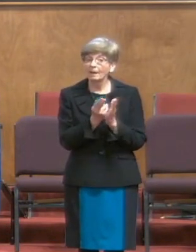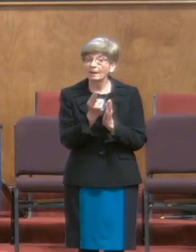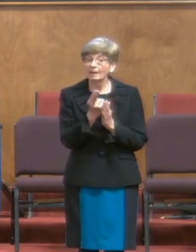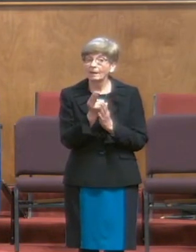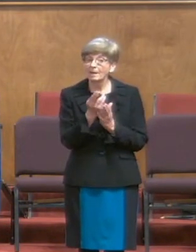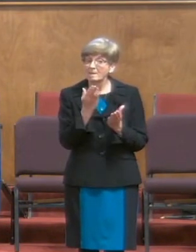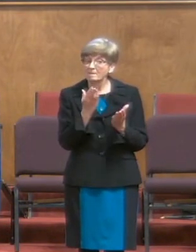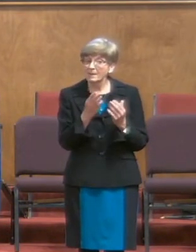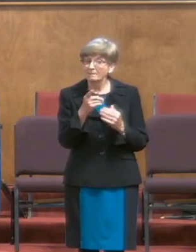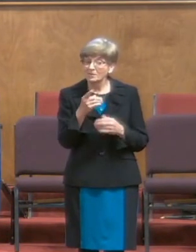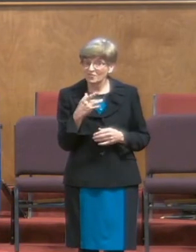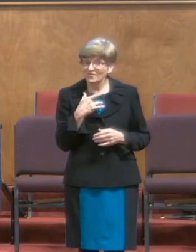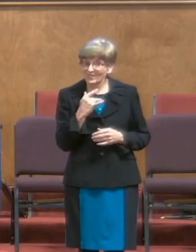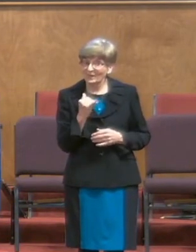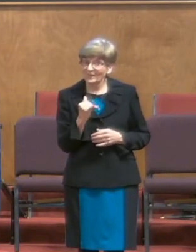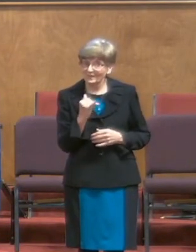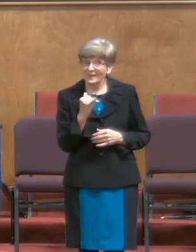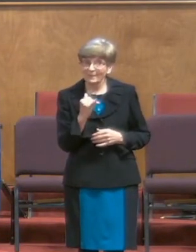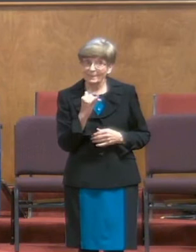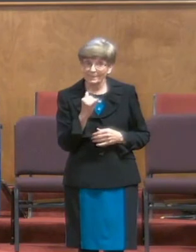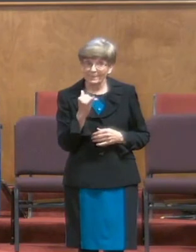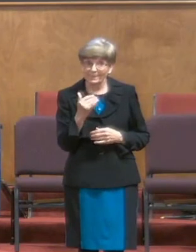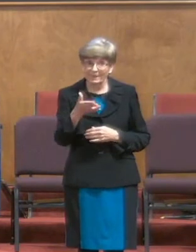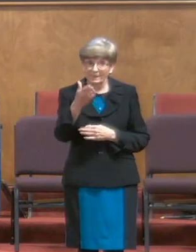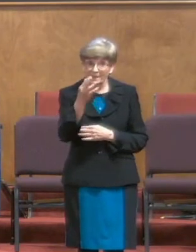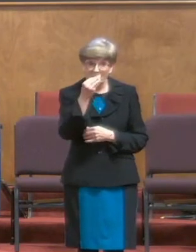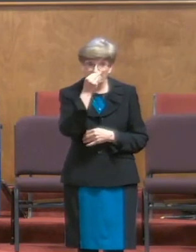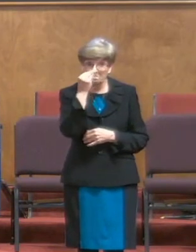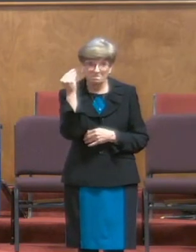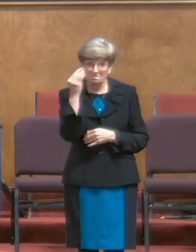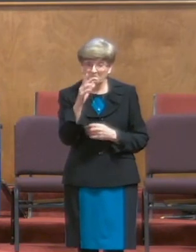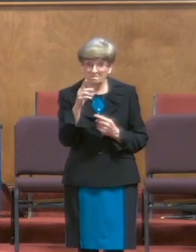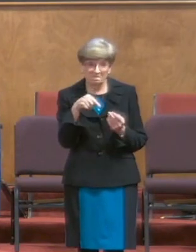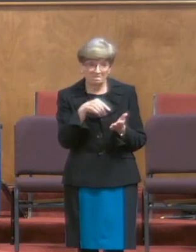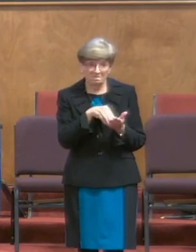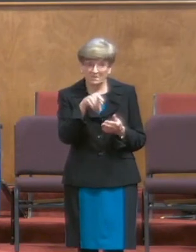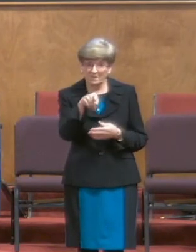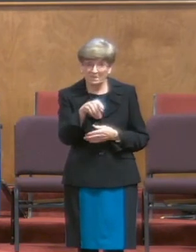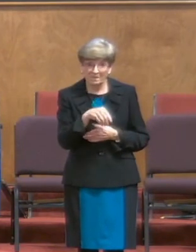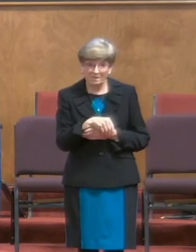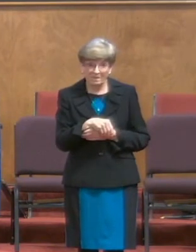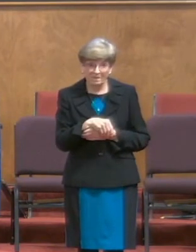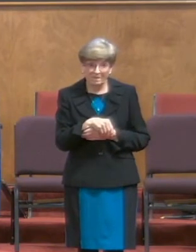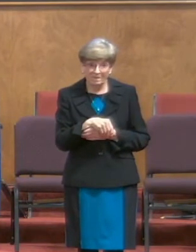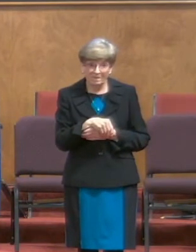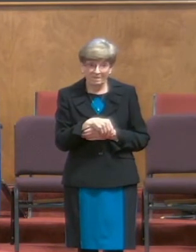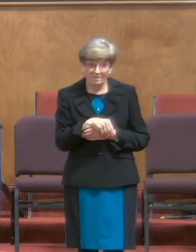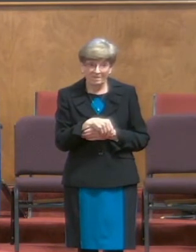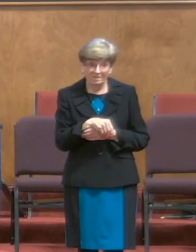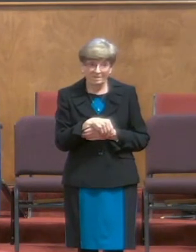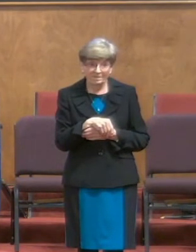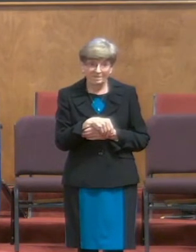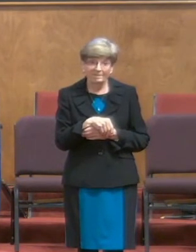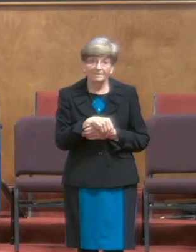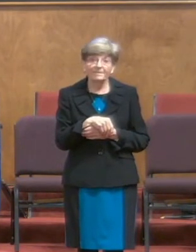way? That God seemed indifferent, insensitive, or idle? I have.